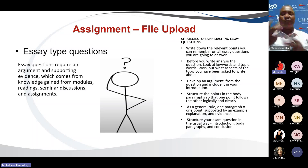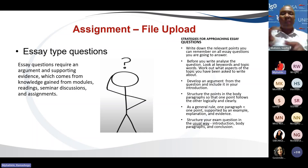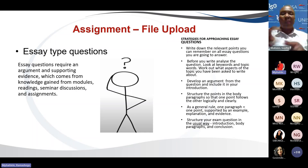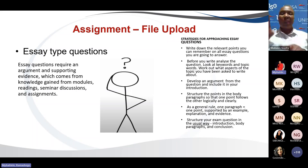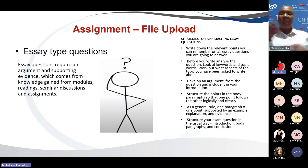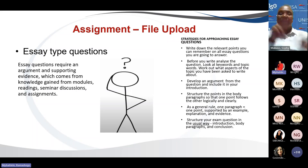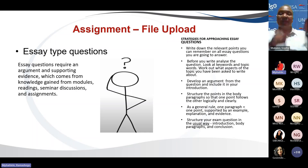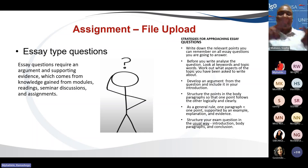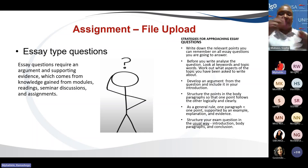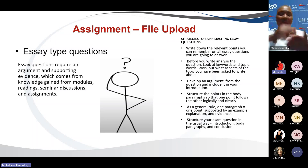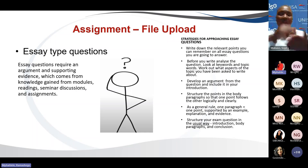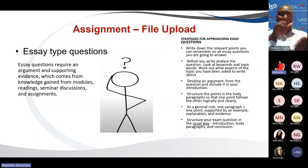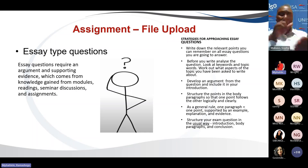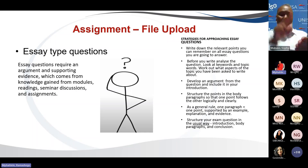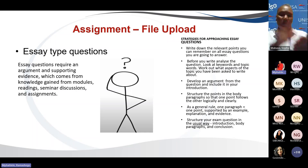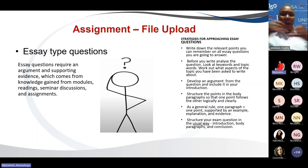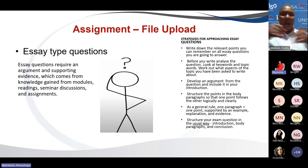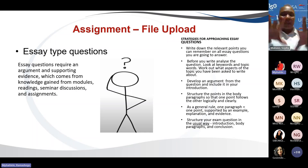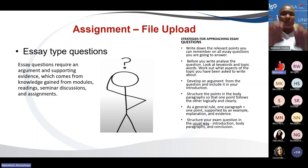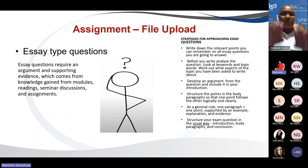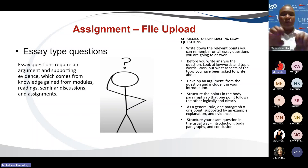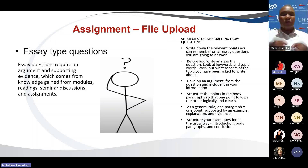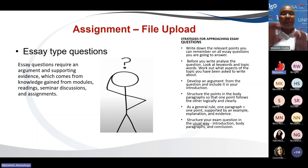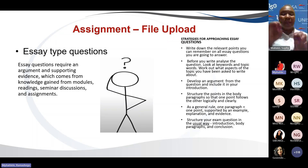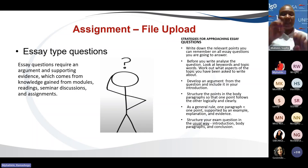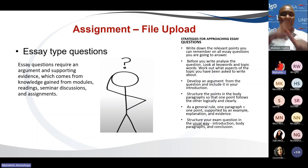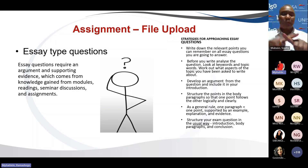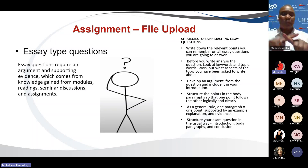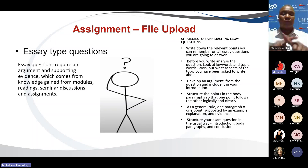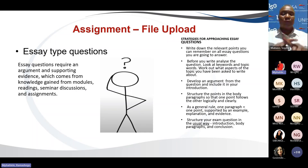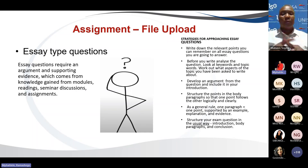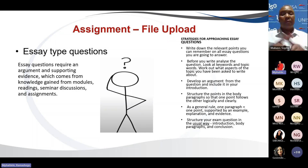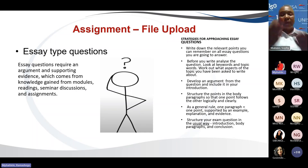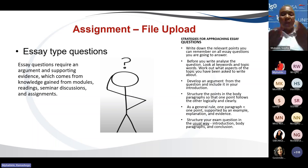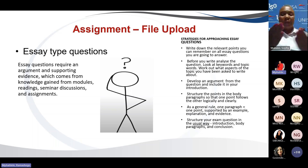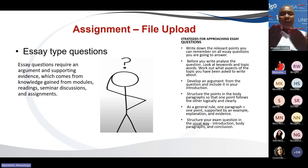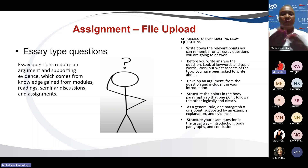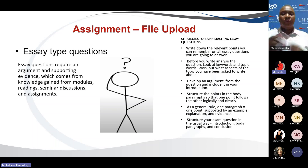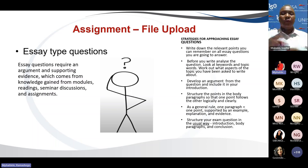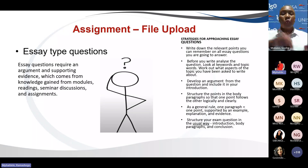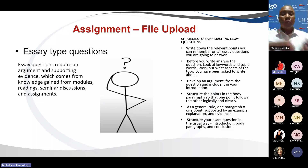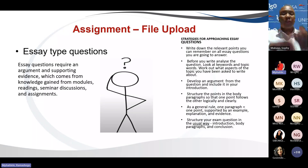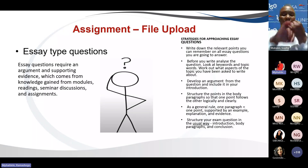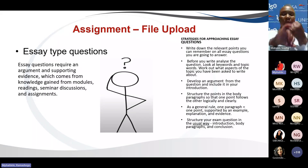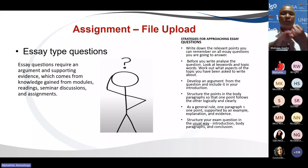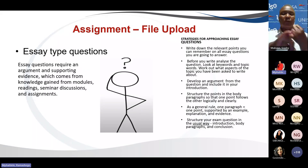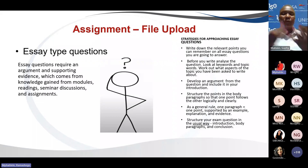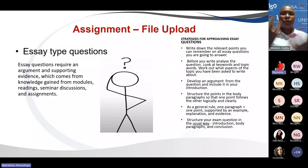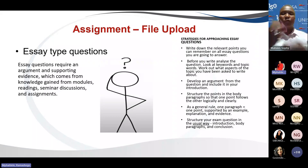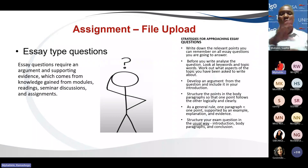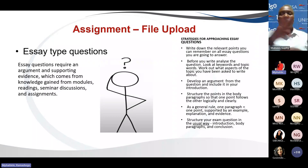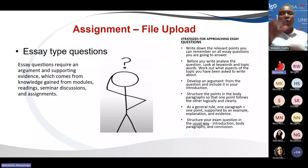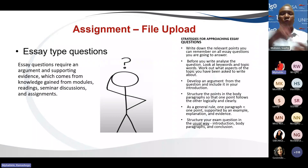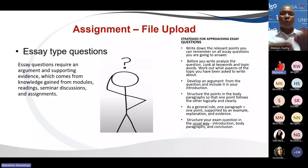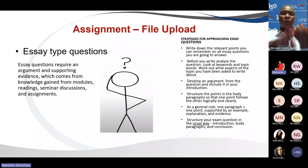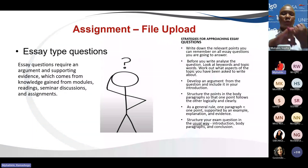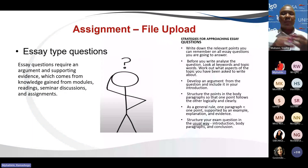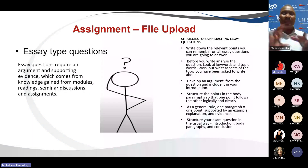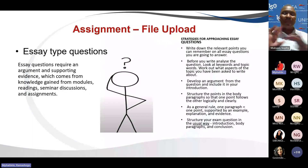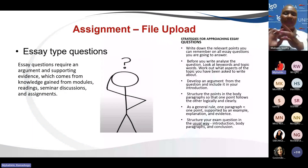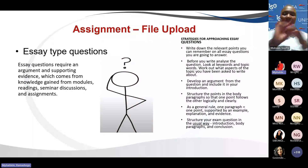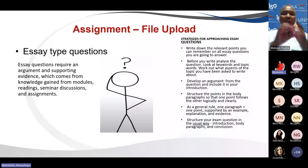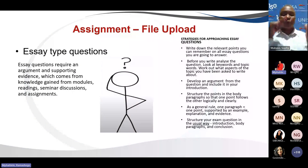Invigilator app in an online exam. I'm just giving an example. Suppose your subject is, or your module is related